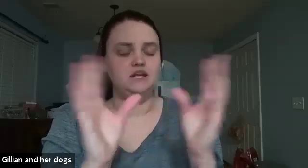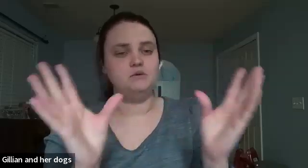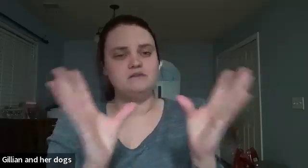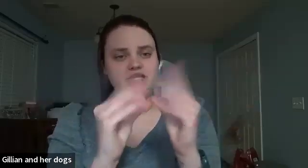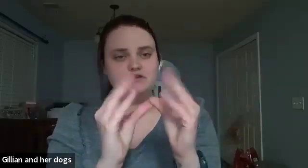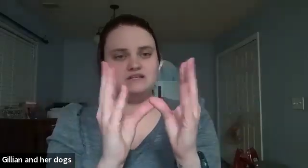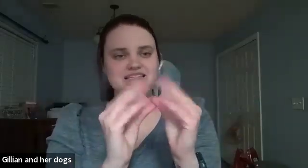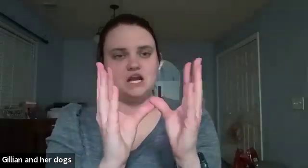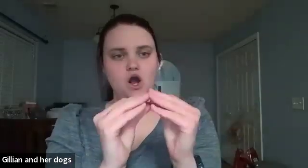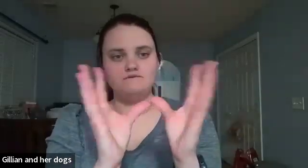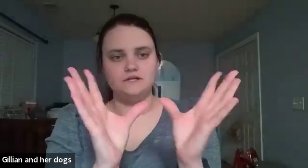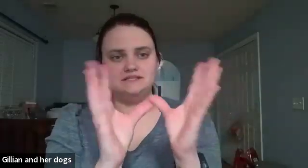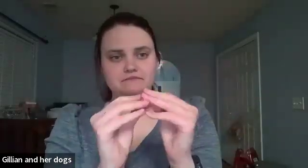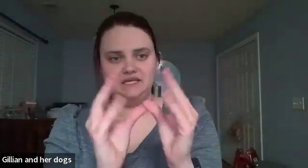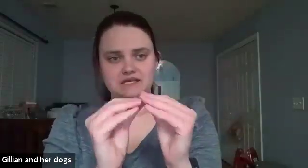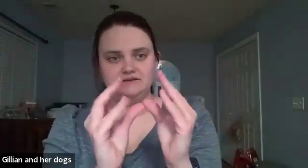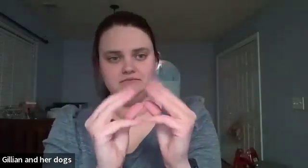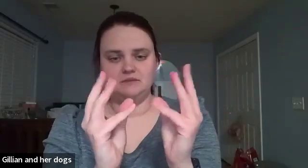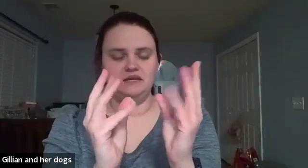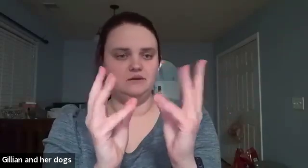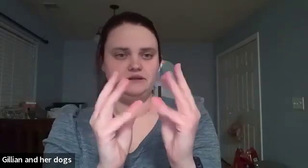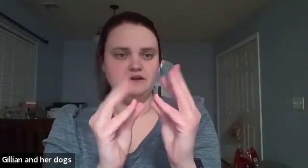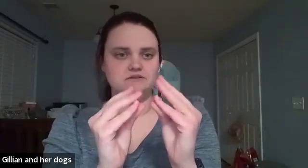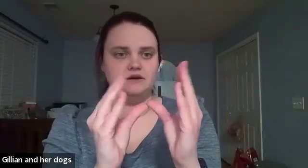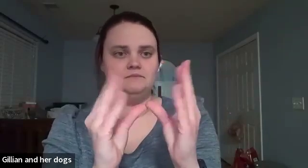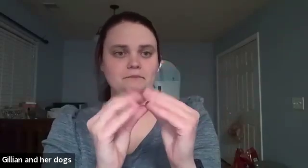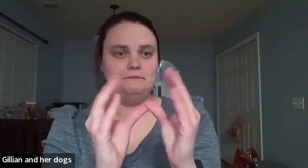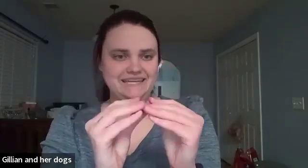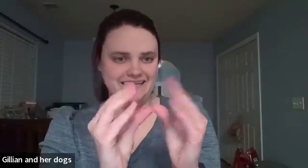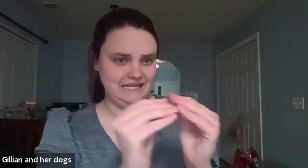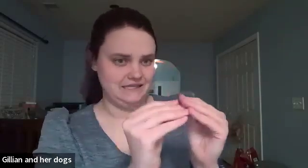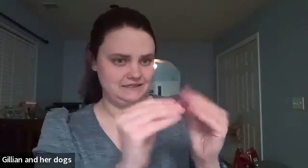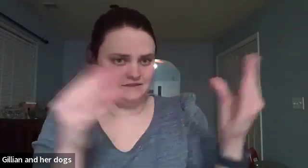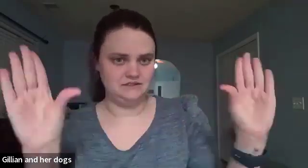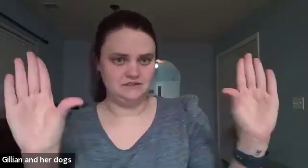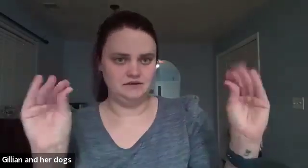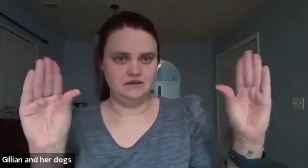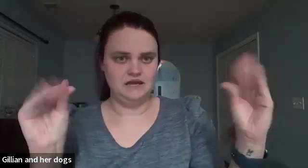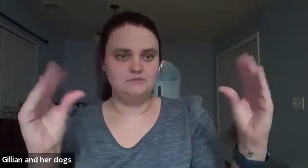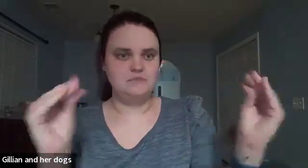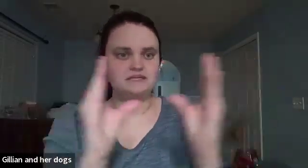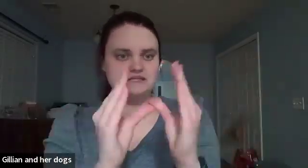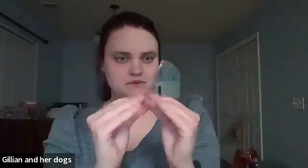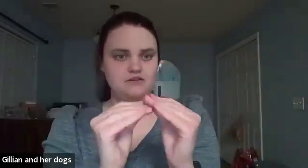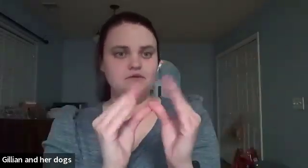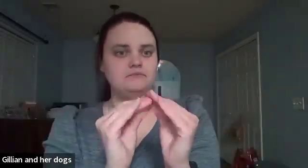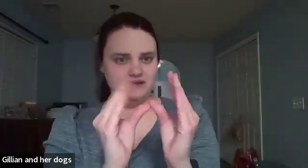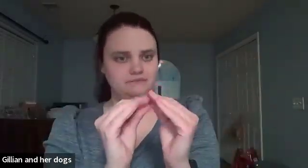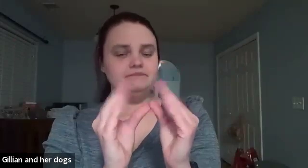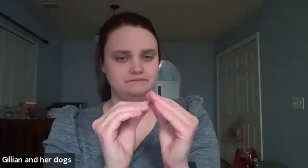you want to have them together because it's like a conference meeting. My pinky went down. Sorry. Meeting. Hand puppets come together.